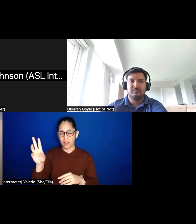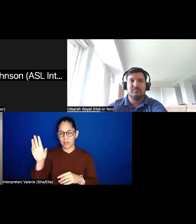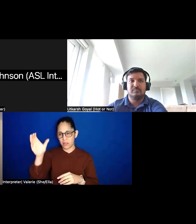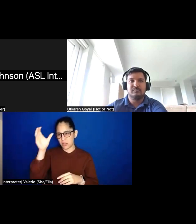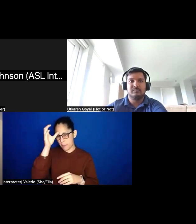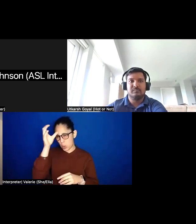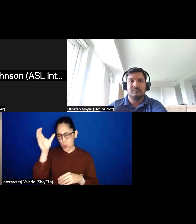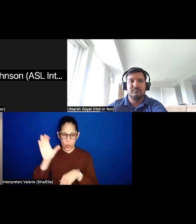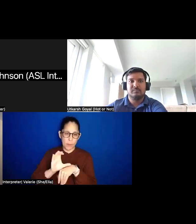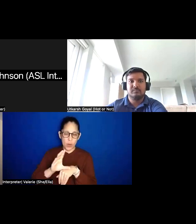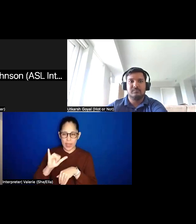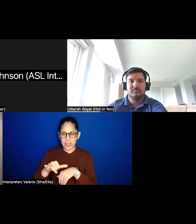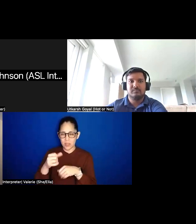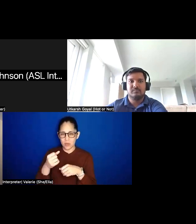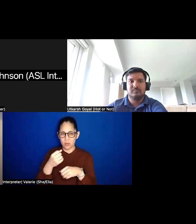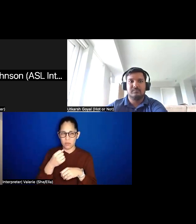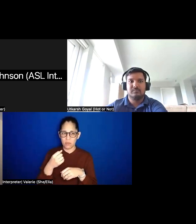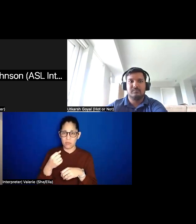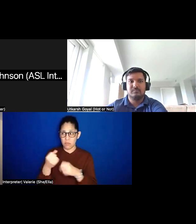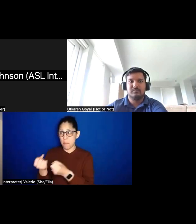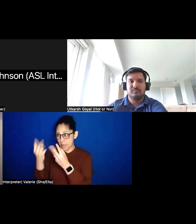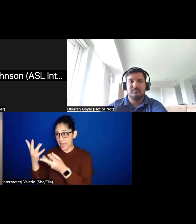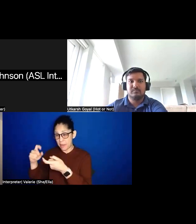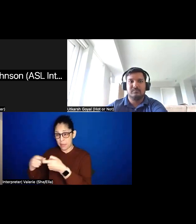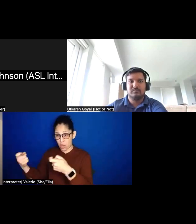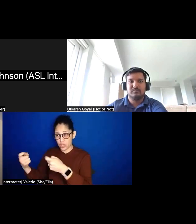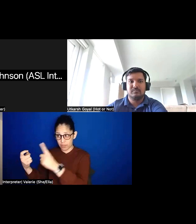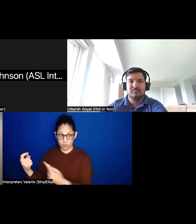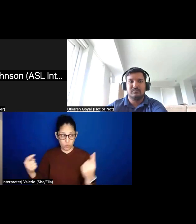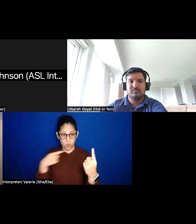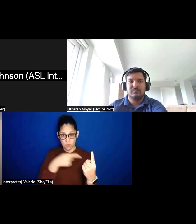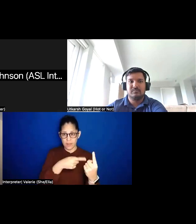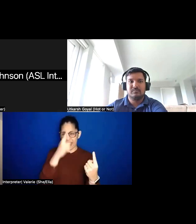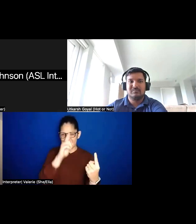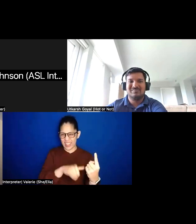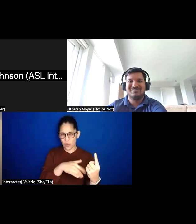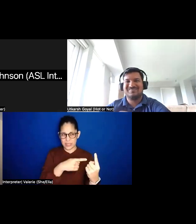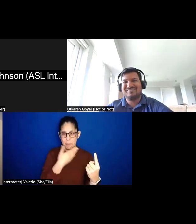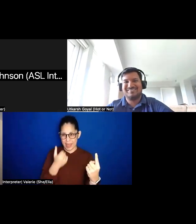blockchains. I think it's the best, but that's my biased opinion.